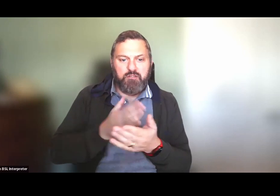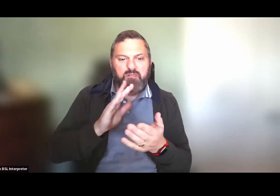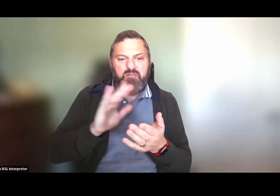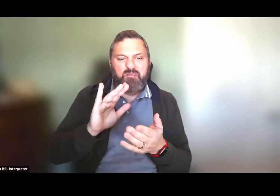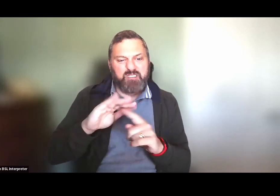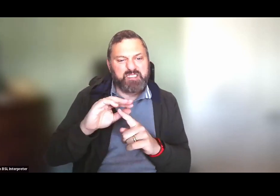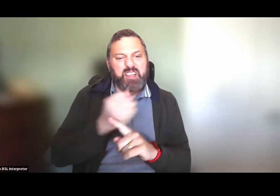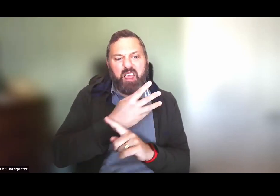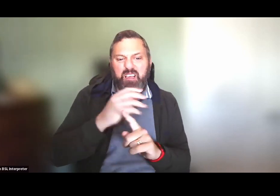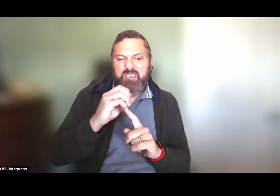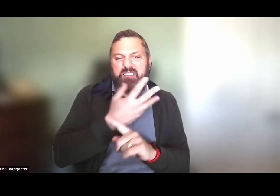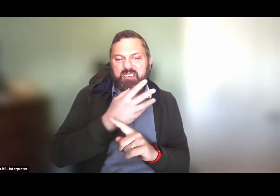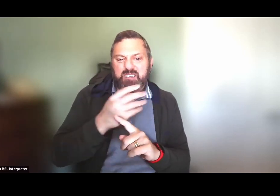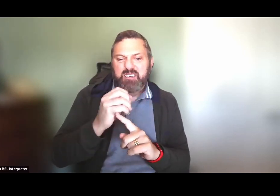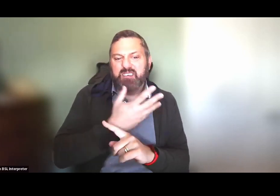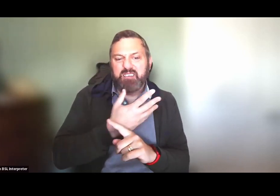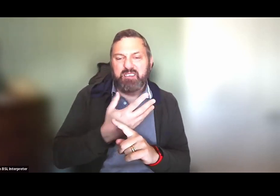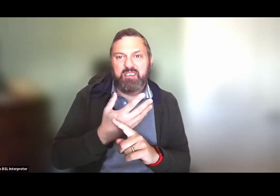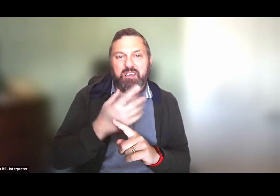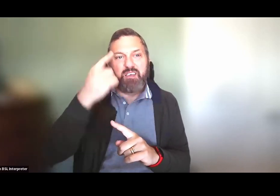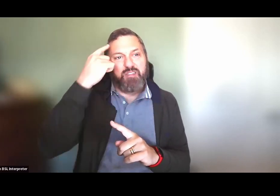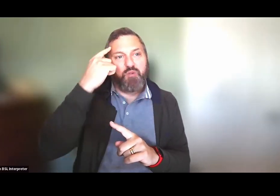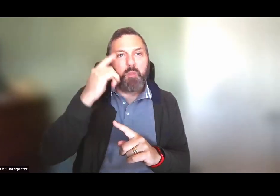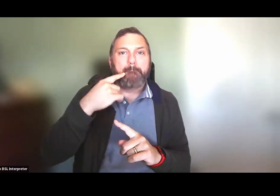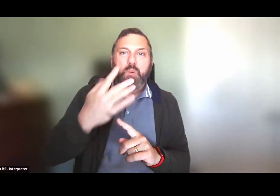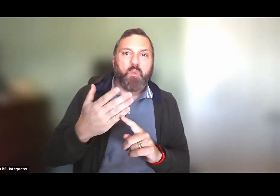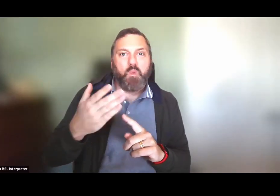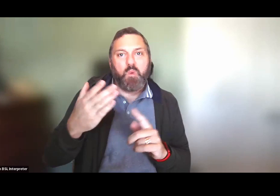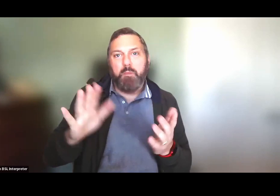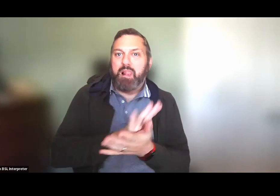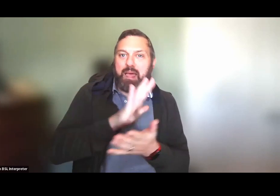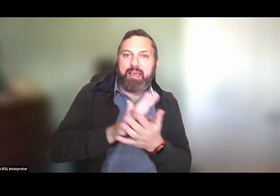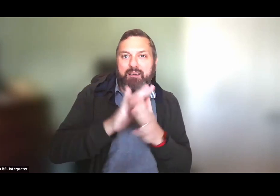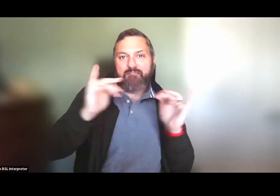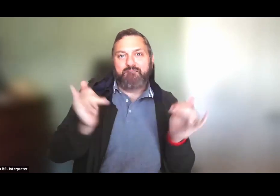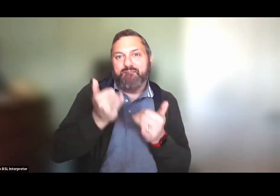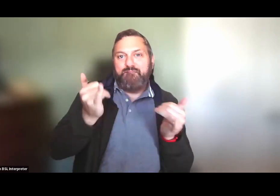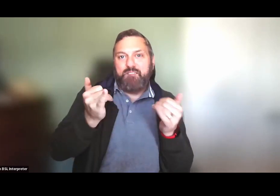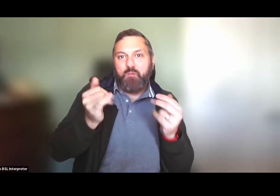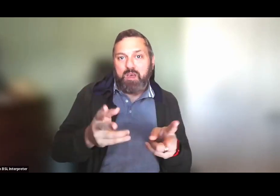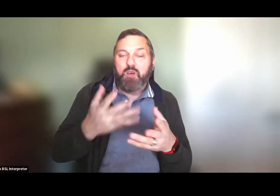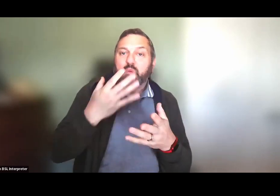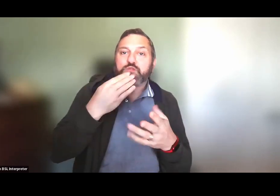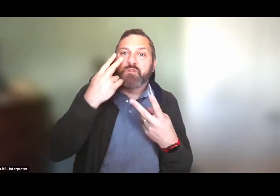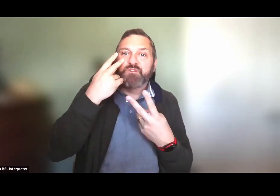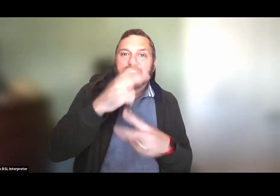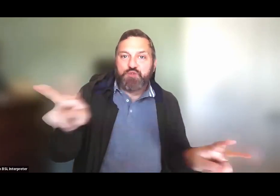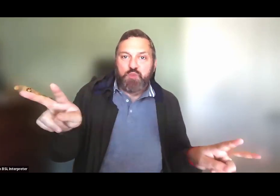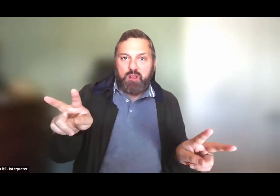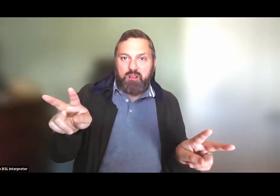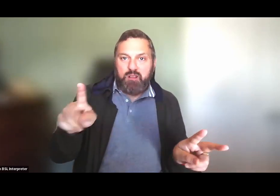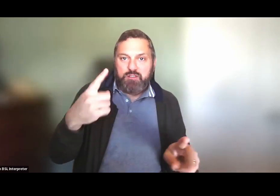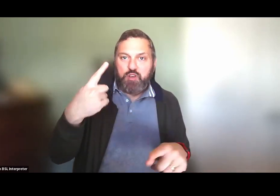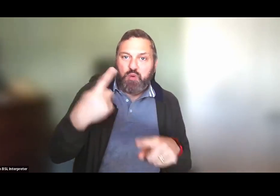slides again, I wanted to do it in a more playful festival style way. So I'm going to do it visually. So I'm going to give a